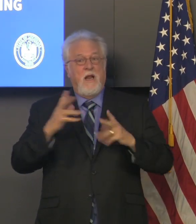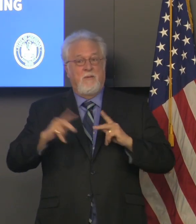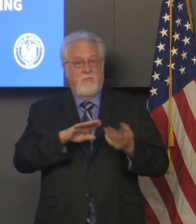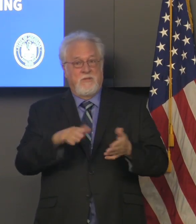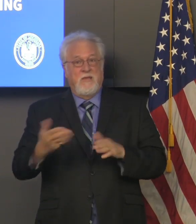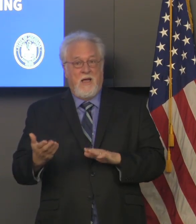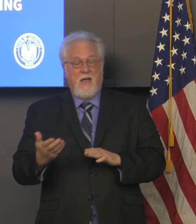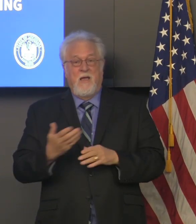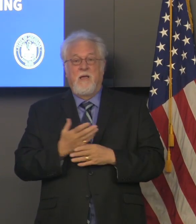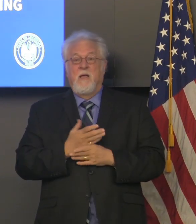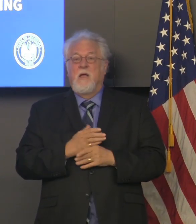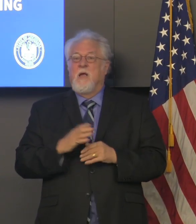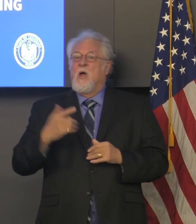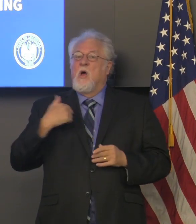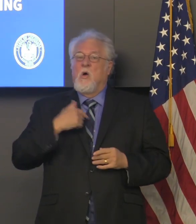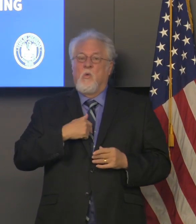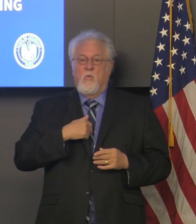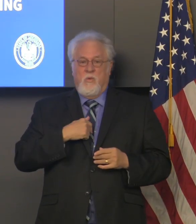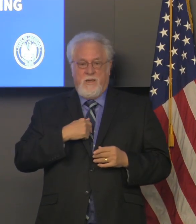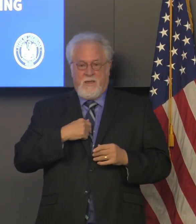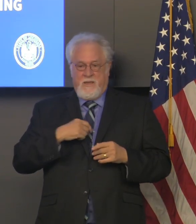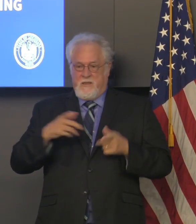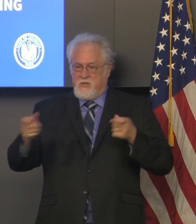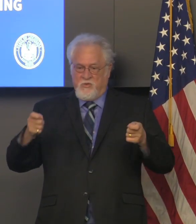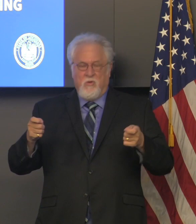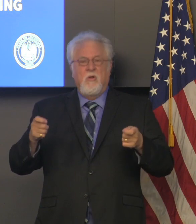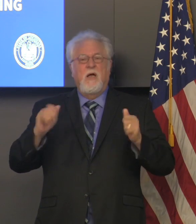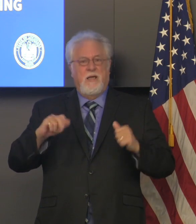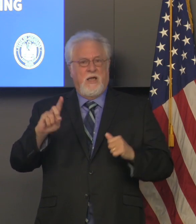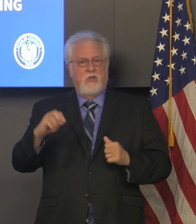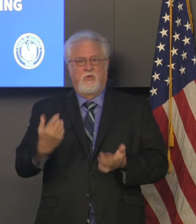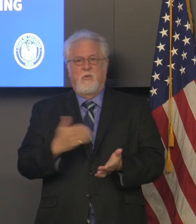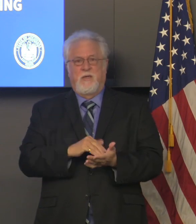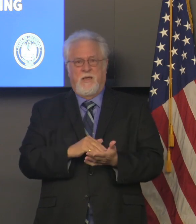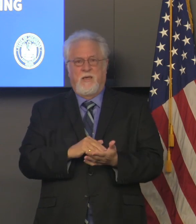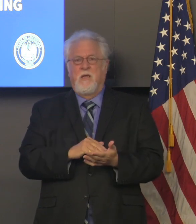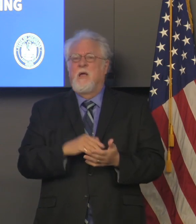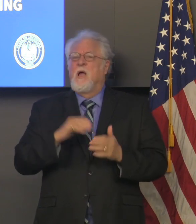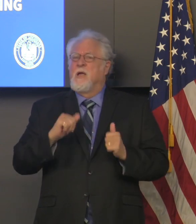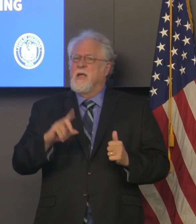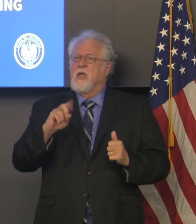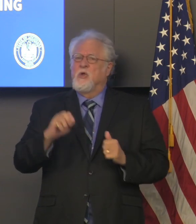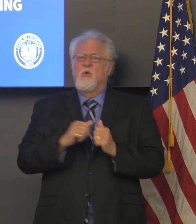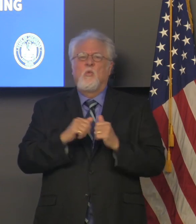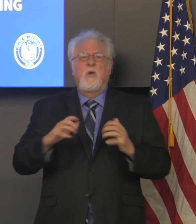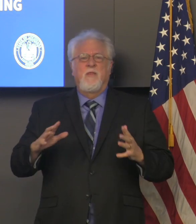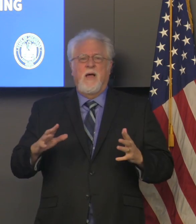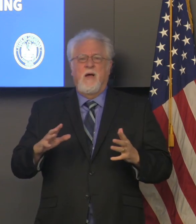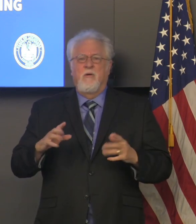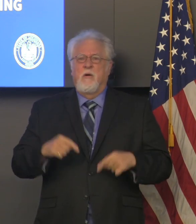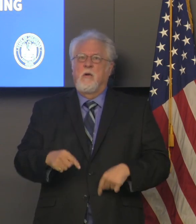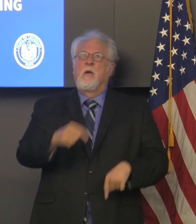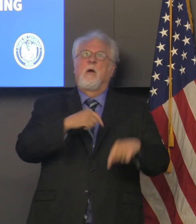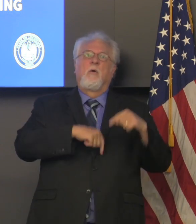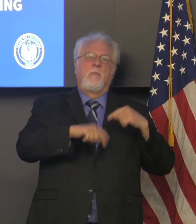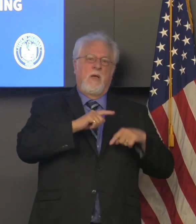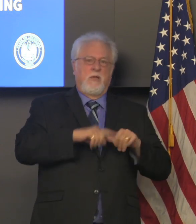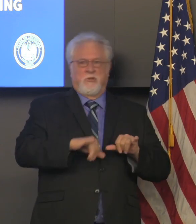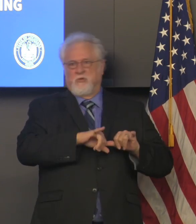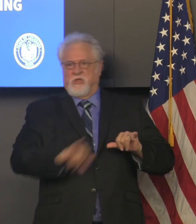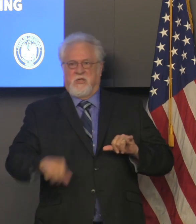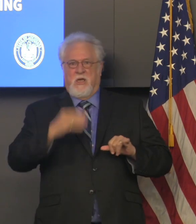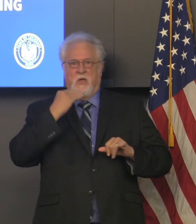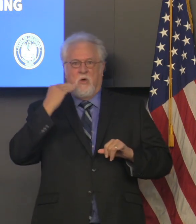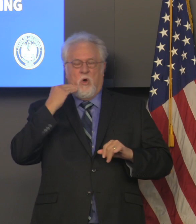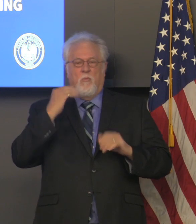die. We got on top of it once before. We can do it again, and we can do it without going back to a stay-at-home and